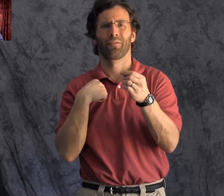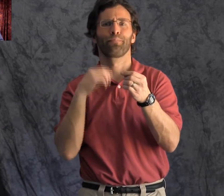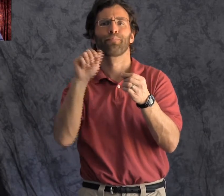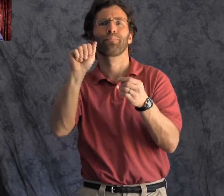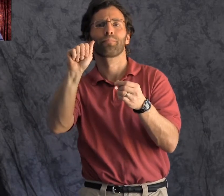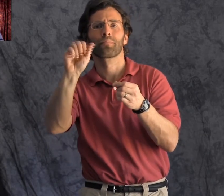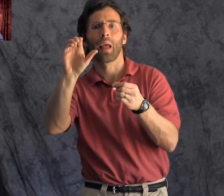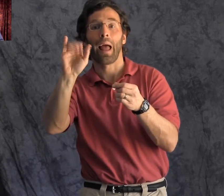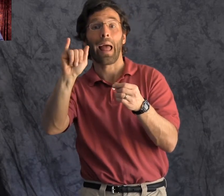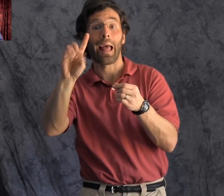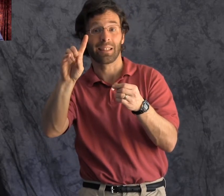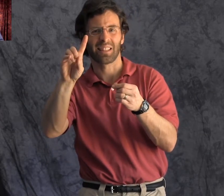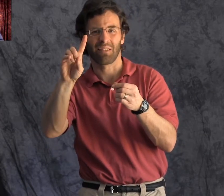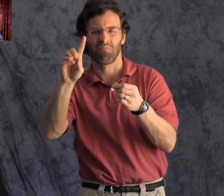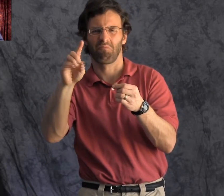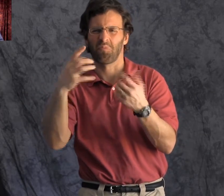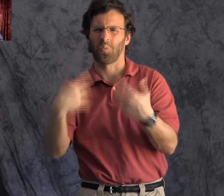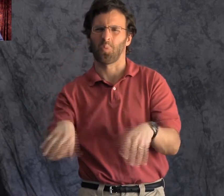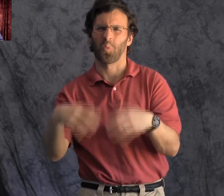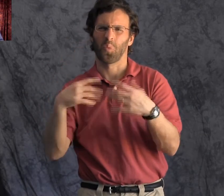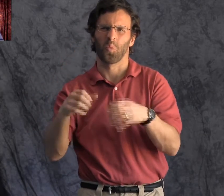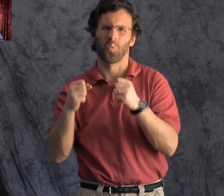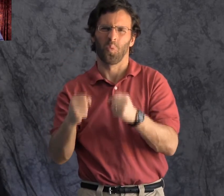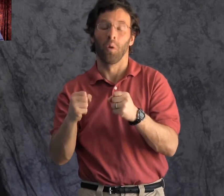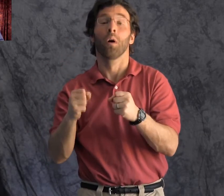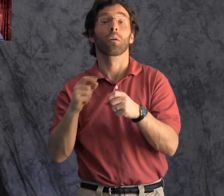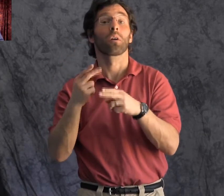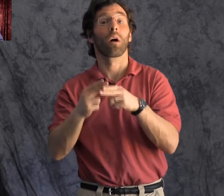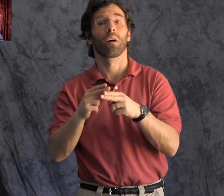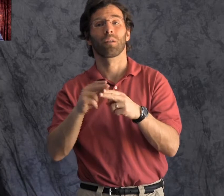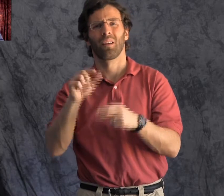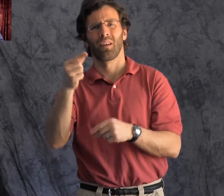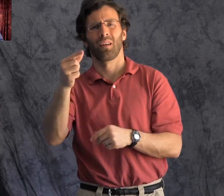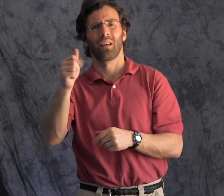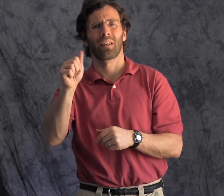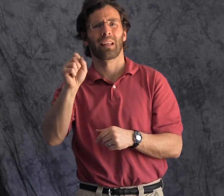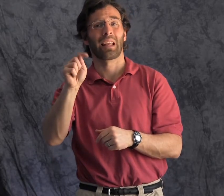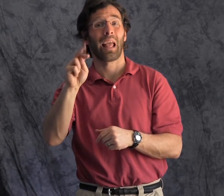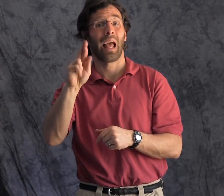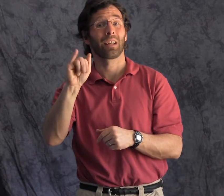much protein pass through to the small intestines more readily.